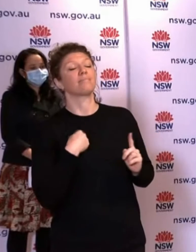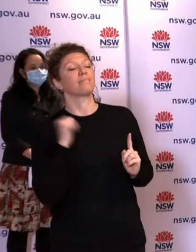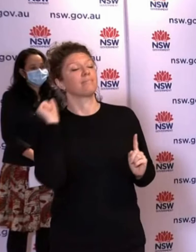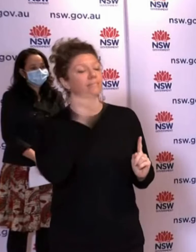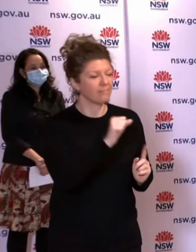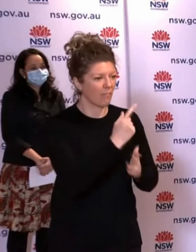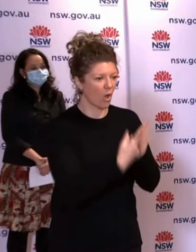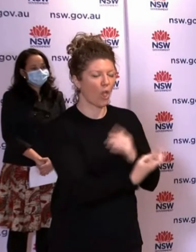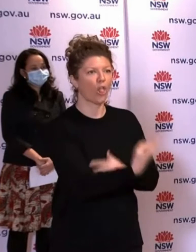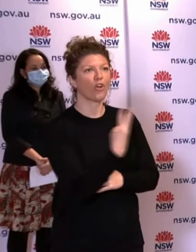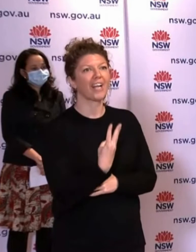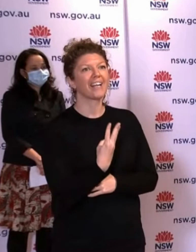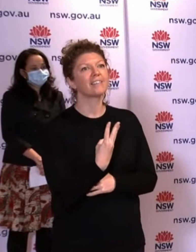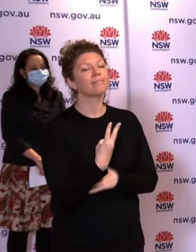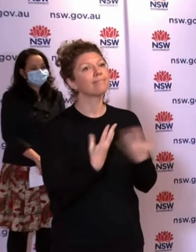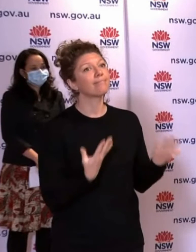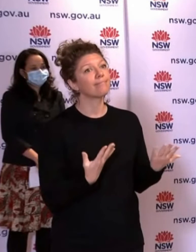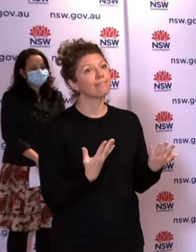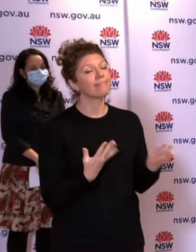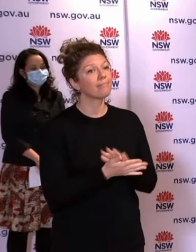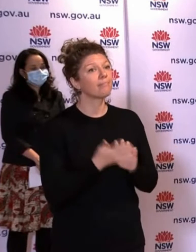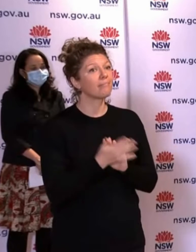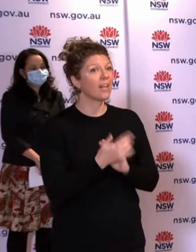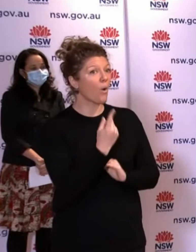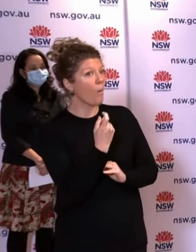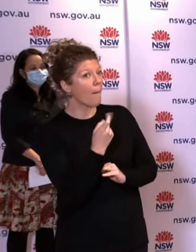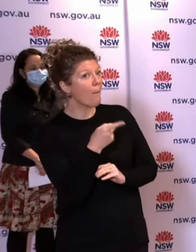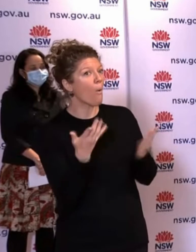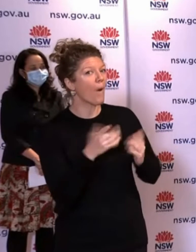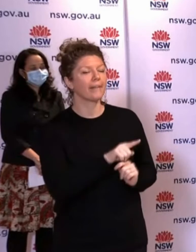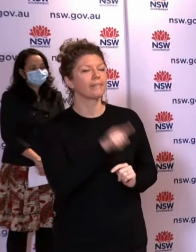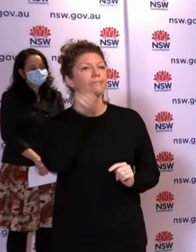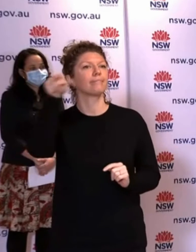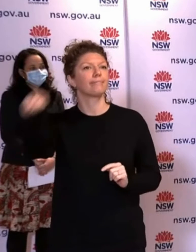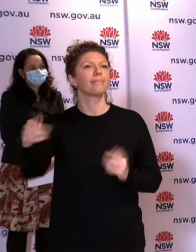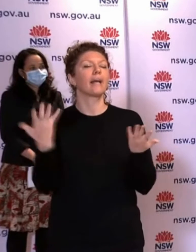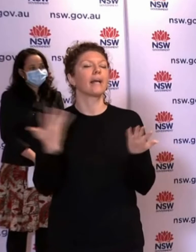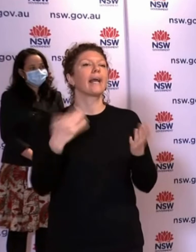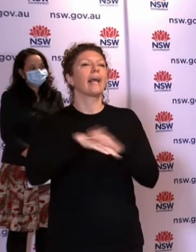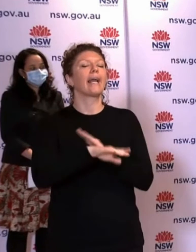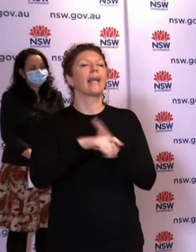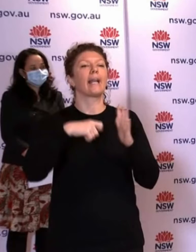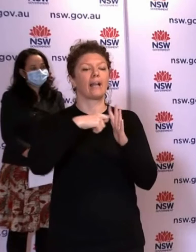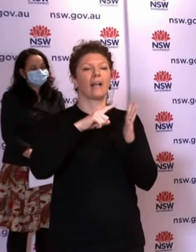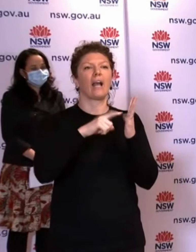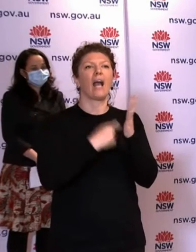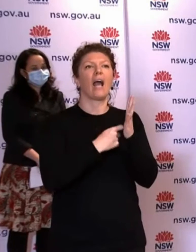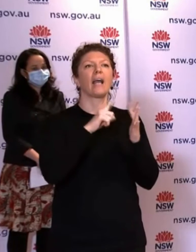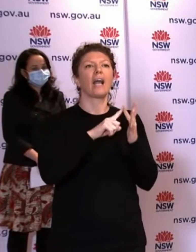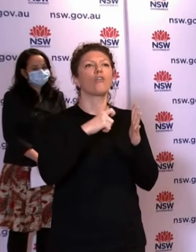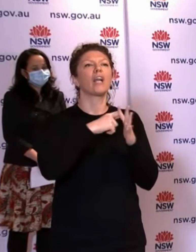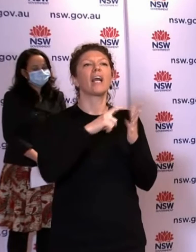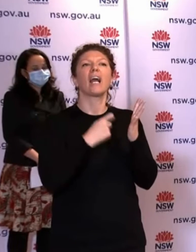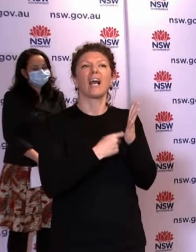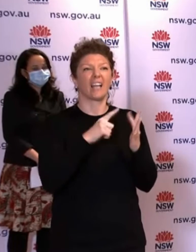presented to police. One of those people were later found at an address at Kurri, which is some distance away.